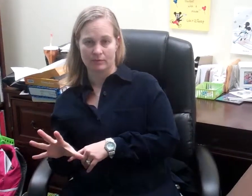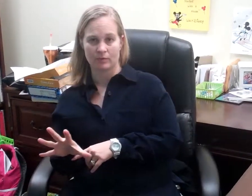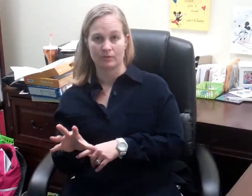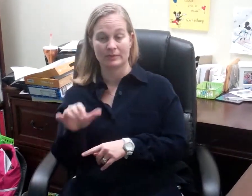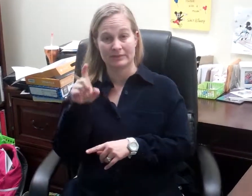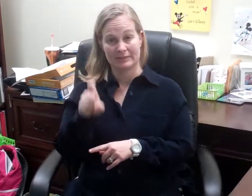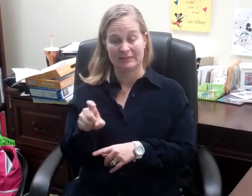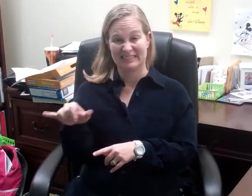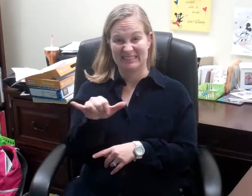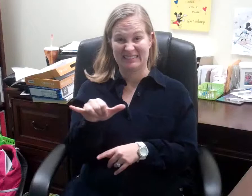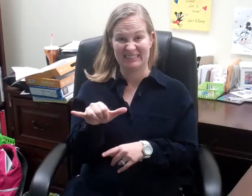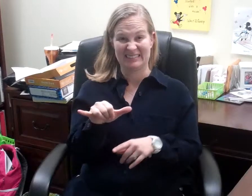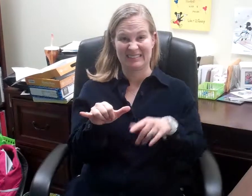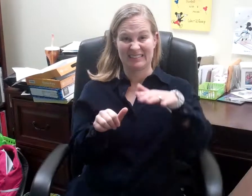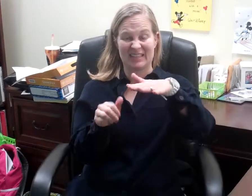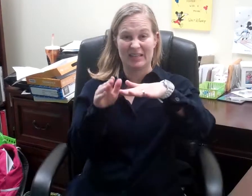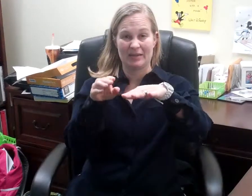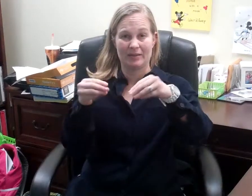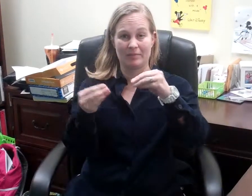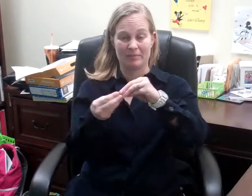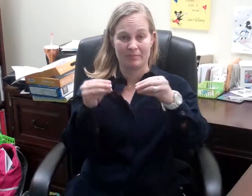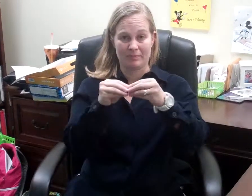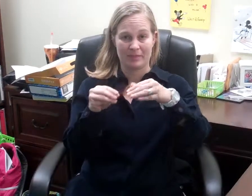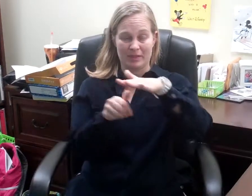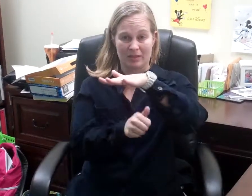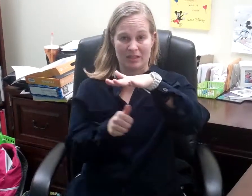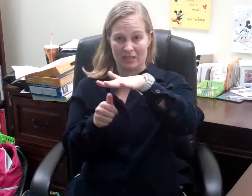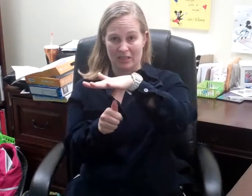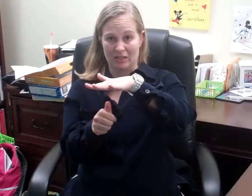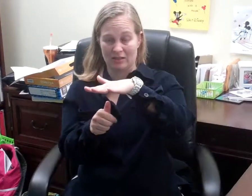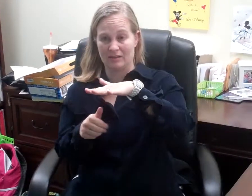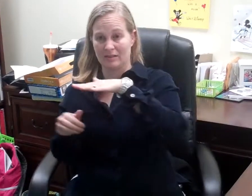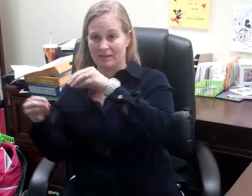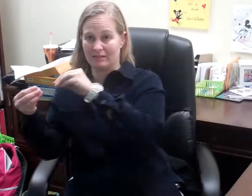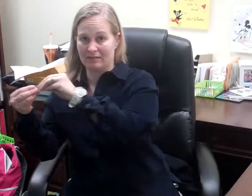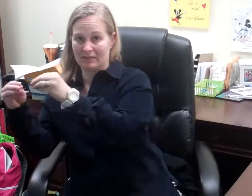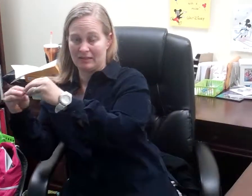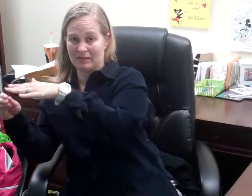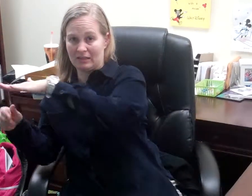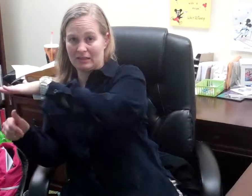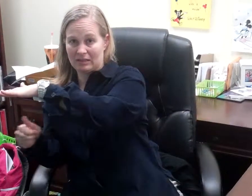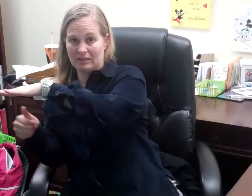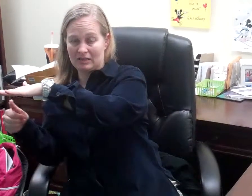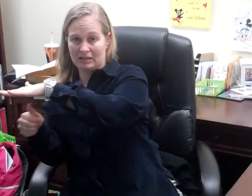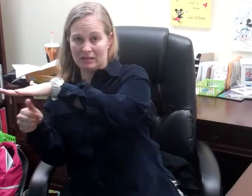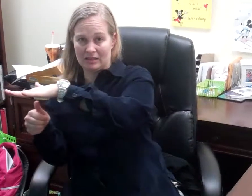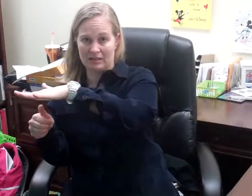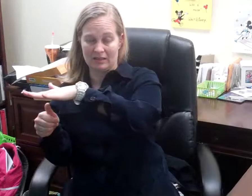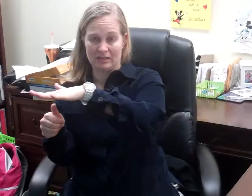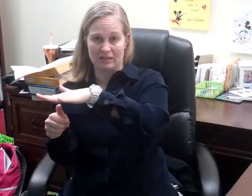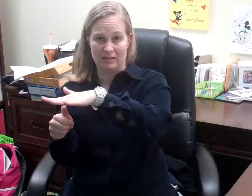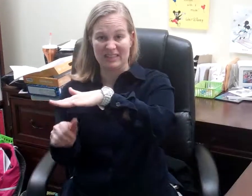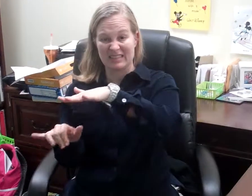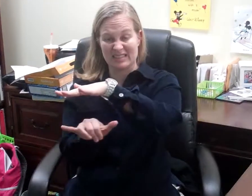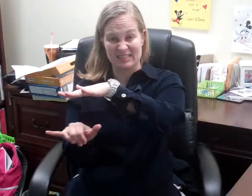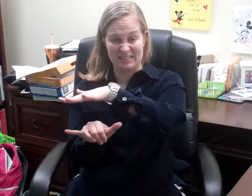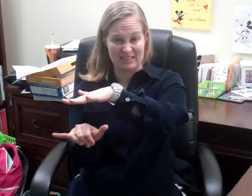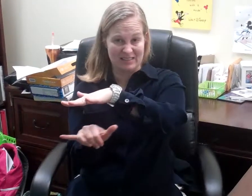denominator. The common denominator is simply the least common multiple for the two